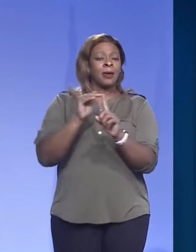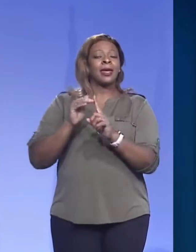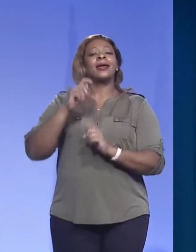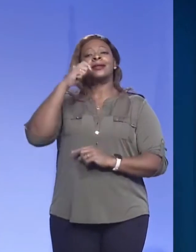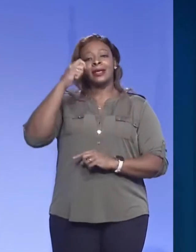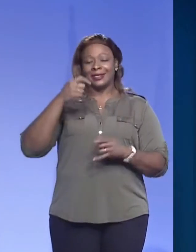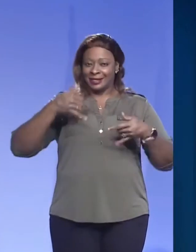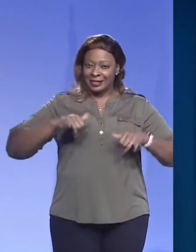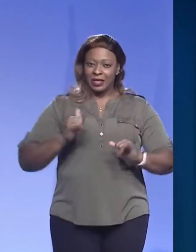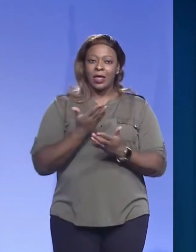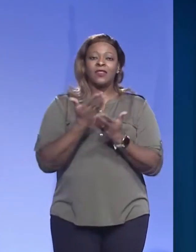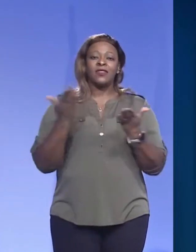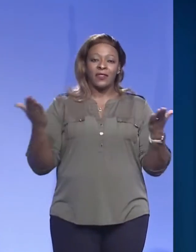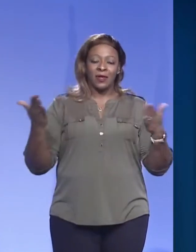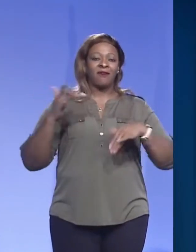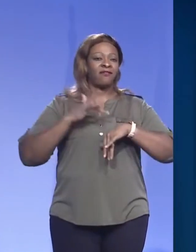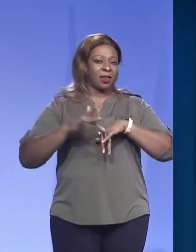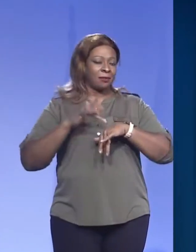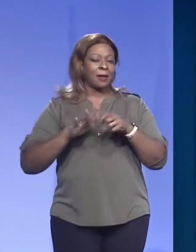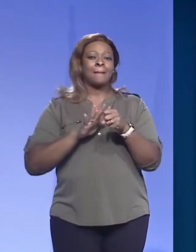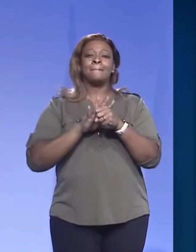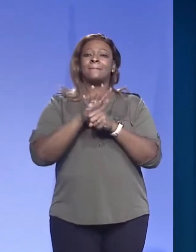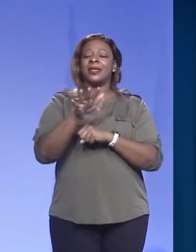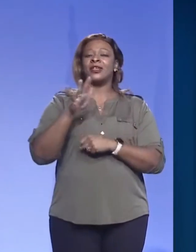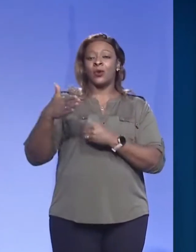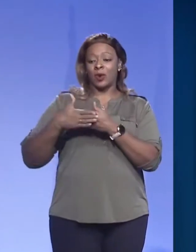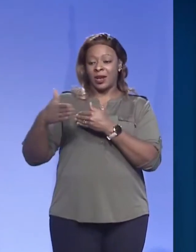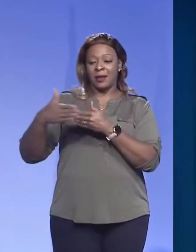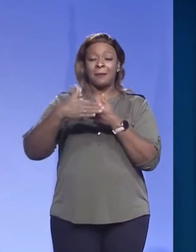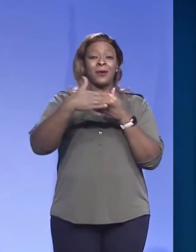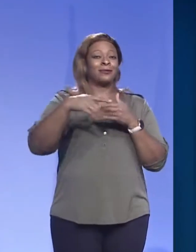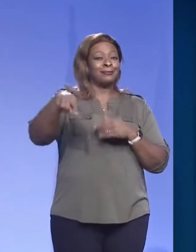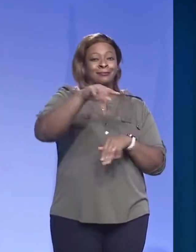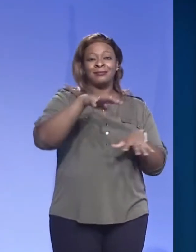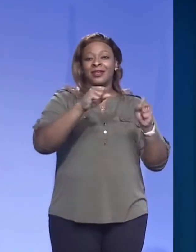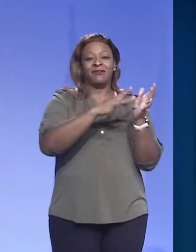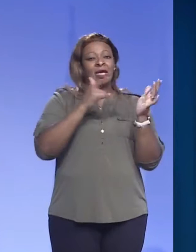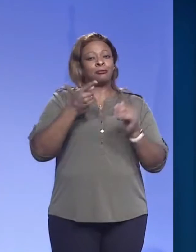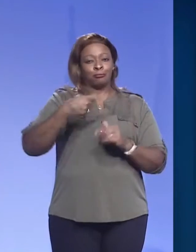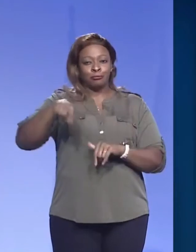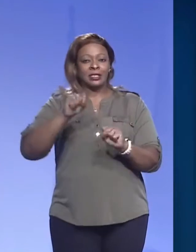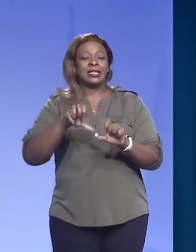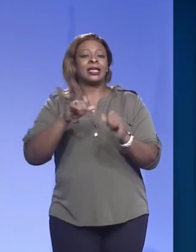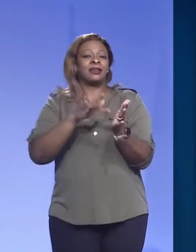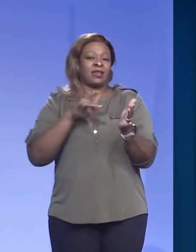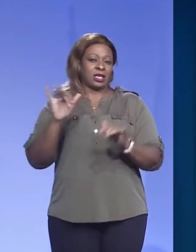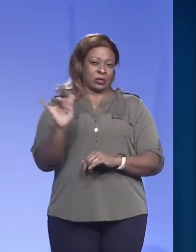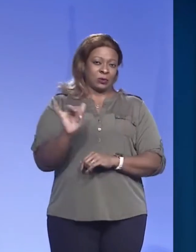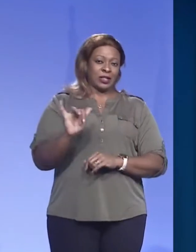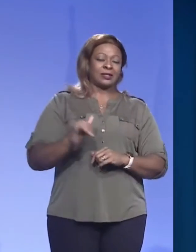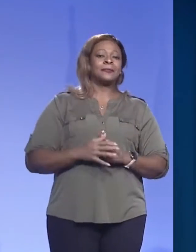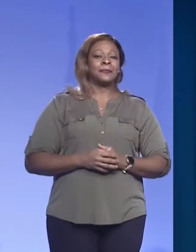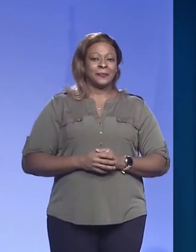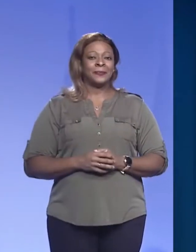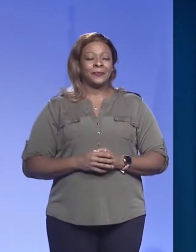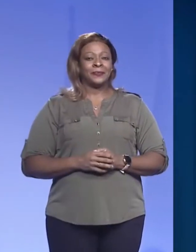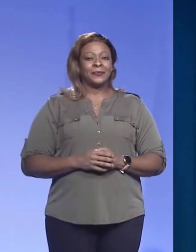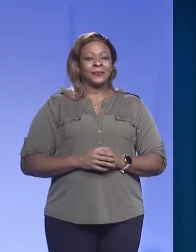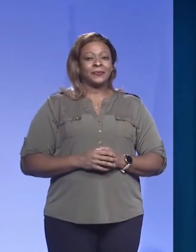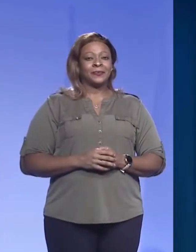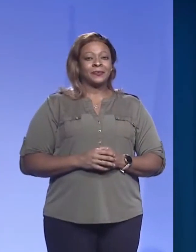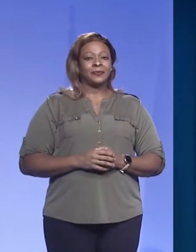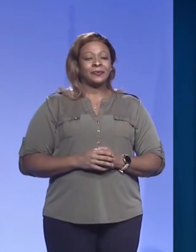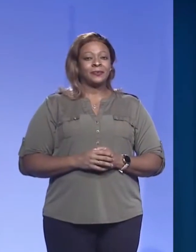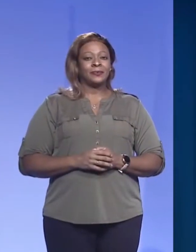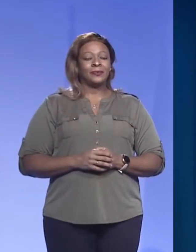testing is available and that plenty of your neighbors have taken advantage of that opportunity, and we would encourage you to do so as well.